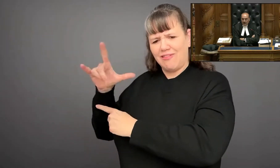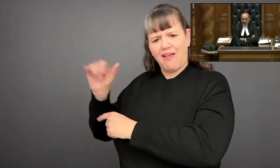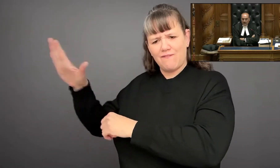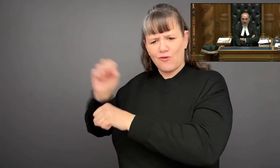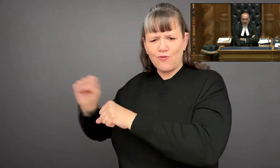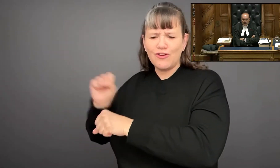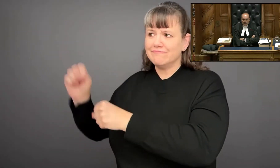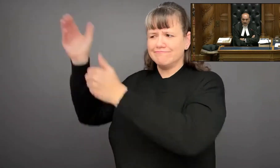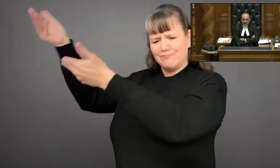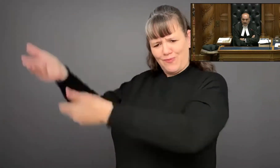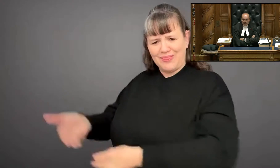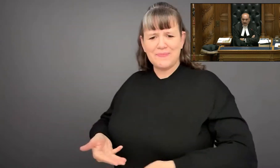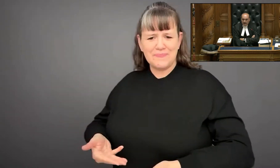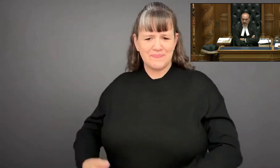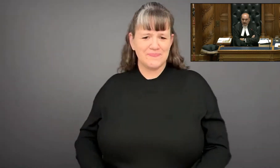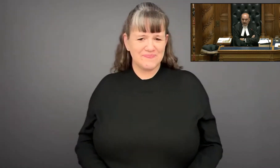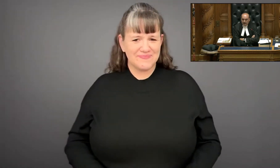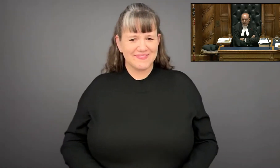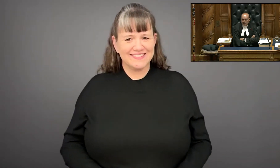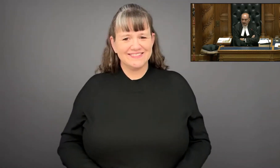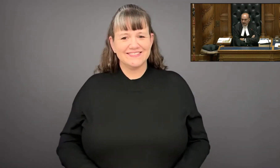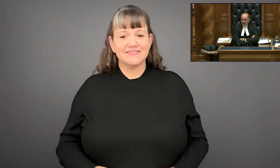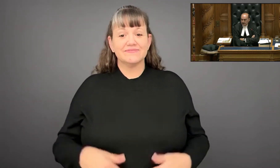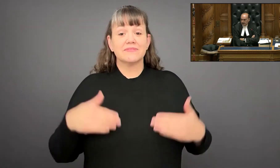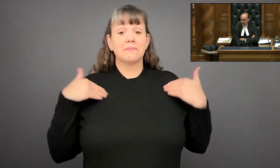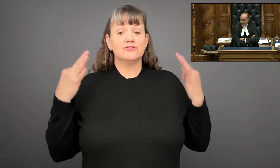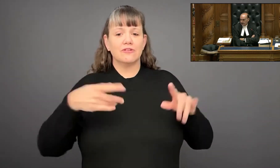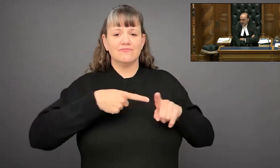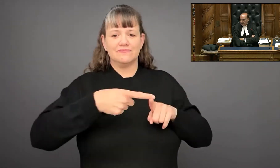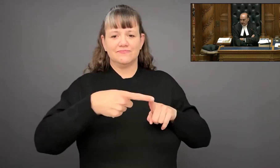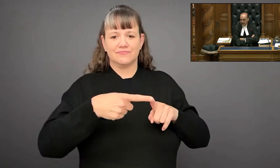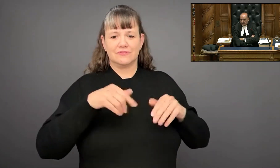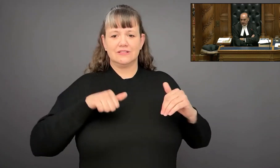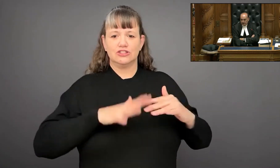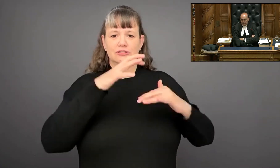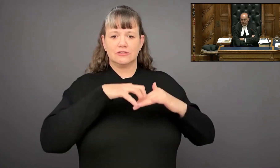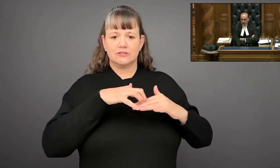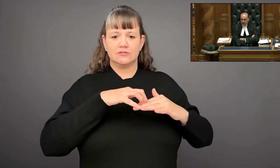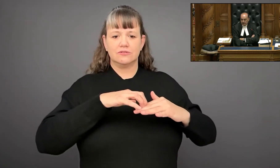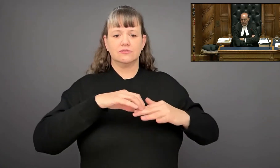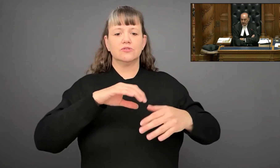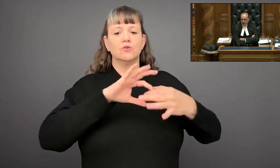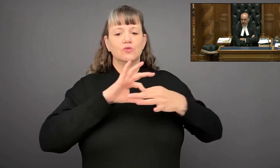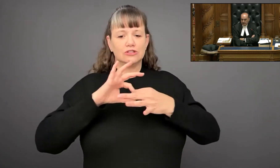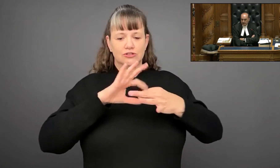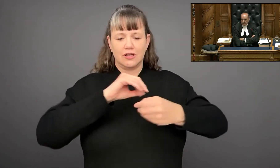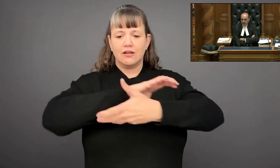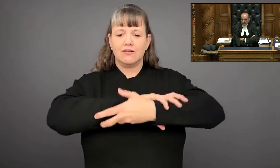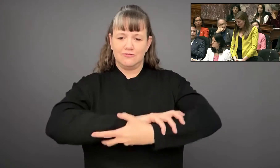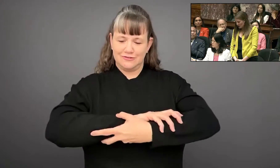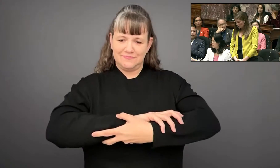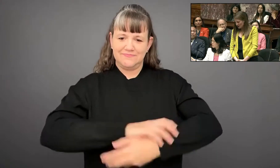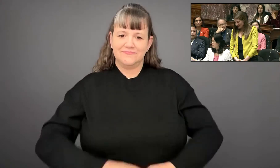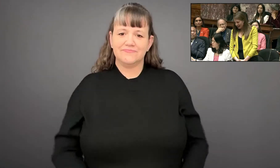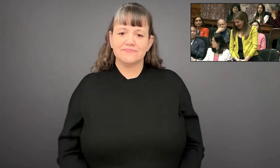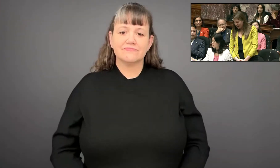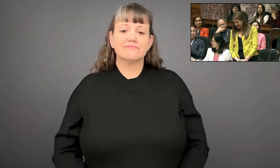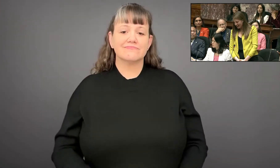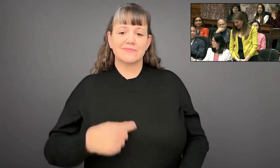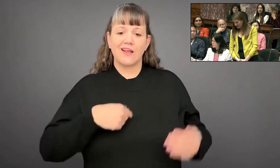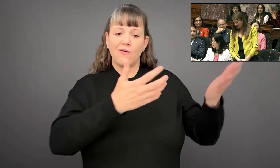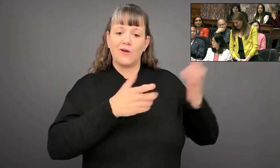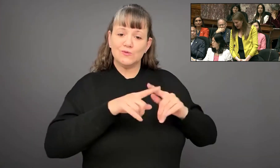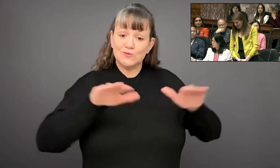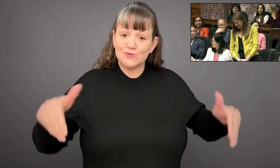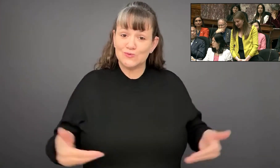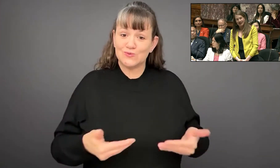today. Minister of Indigenous Relations and Reconciliation. Thanks. I would like to introduce my two EAs,